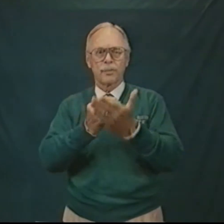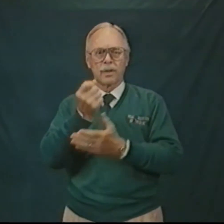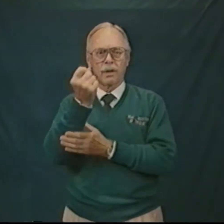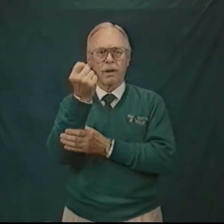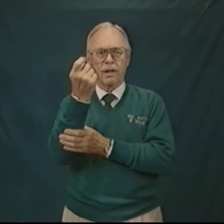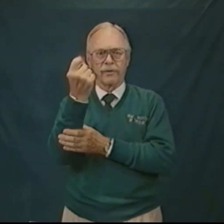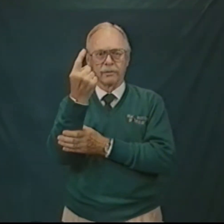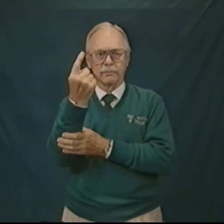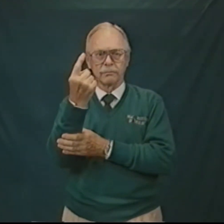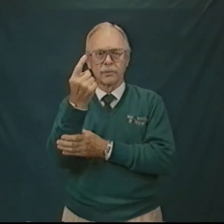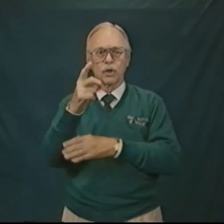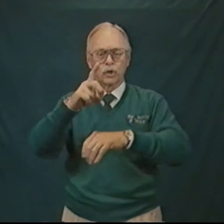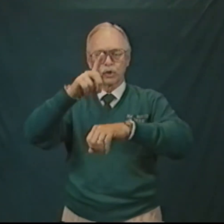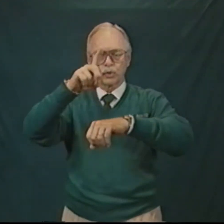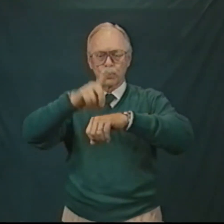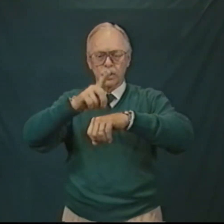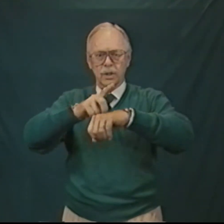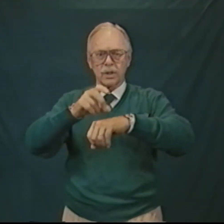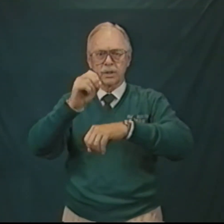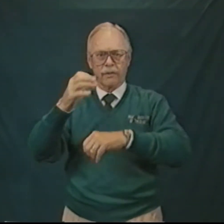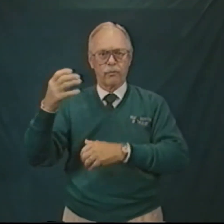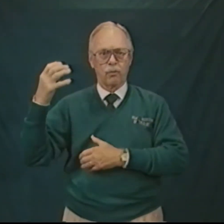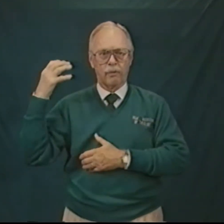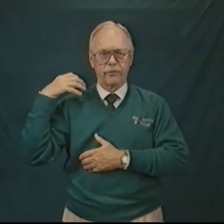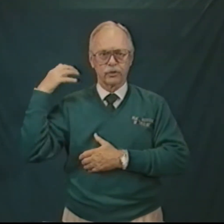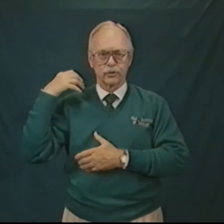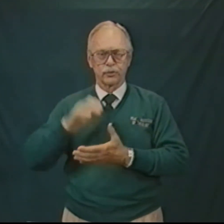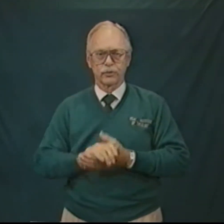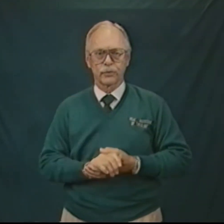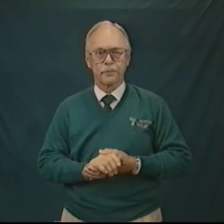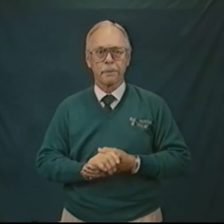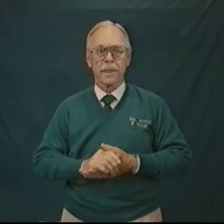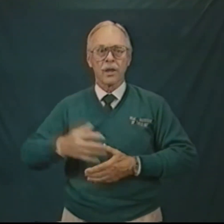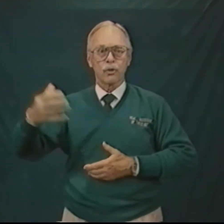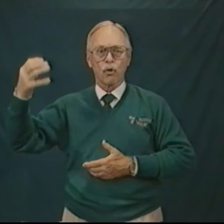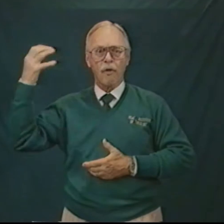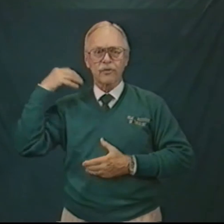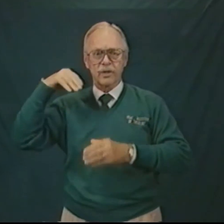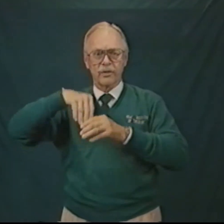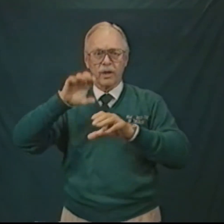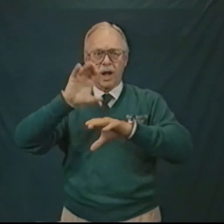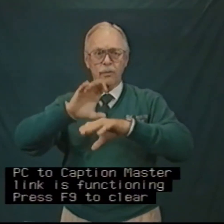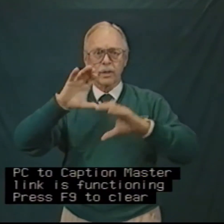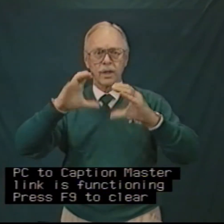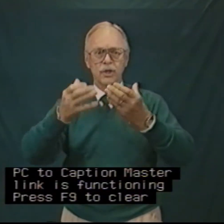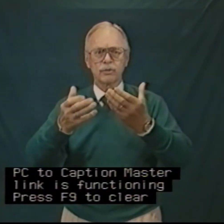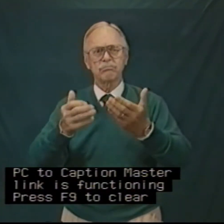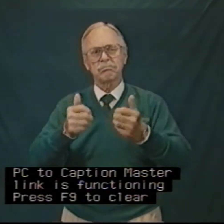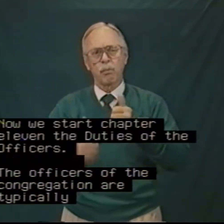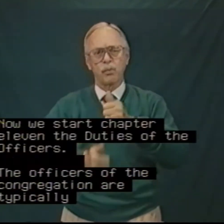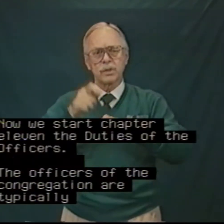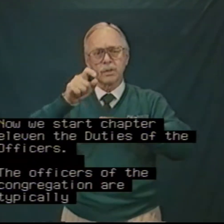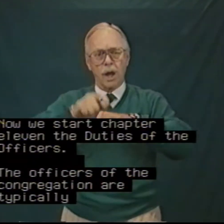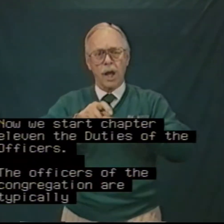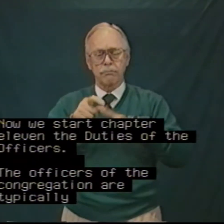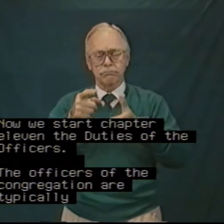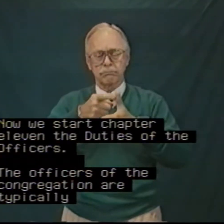Now we start Chapter 11, The Duties of the Officers. The Officers of the Congregation are typically